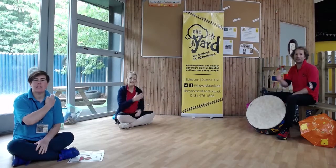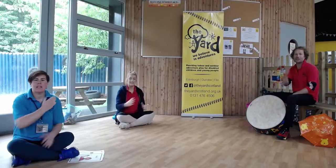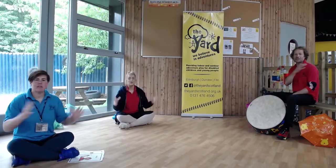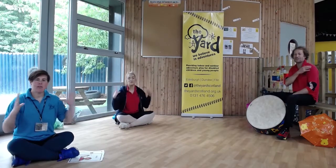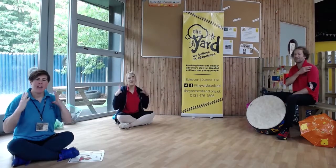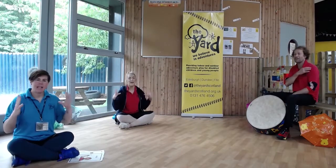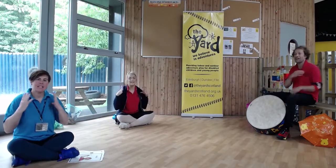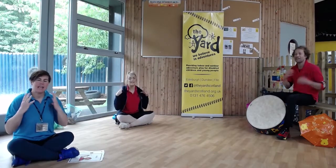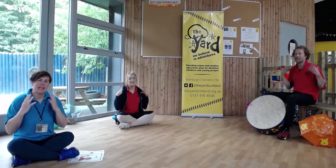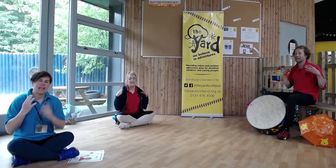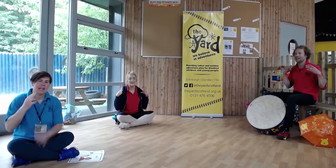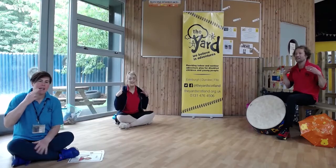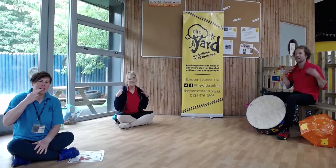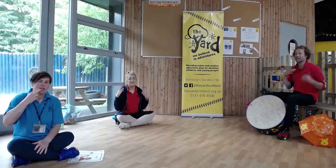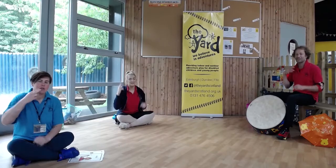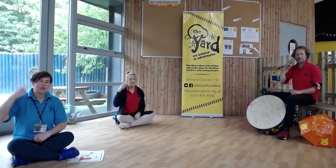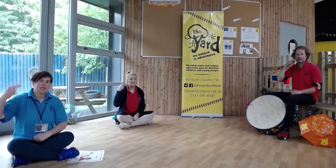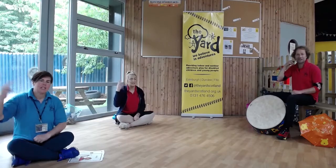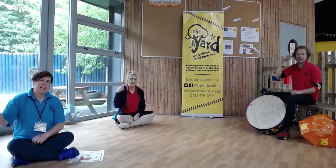everybody's ready to say